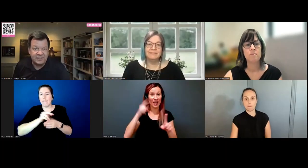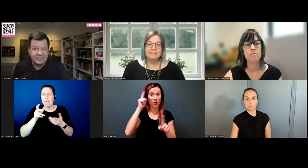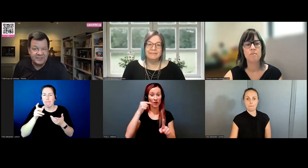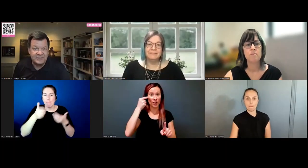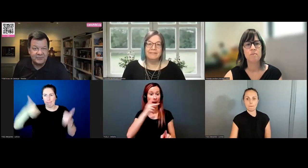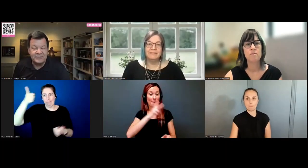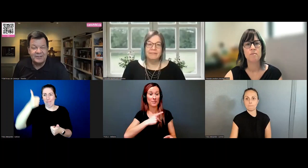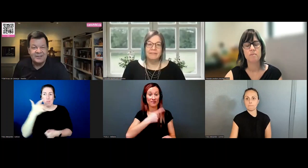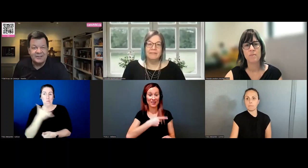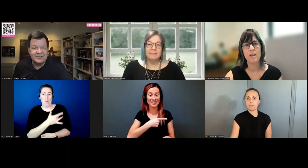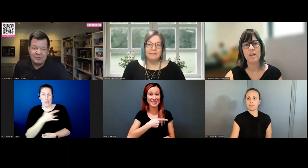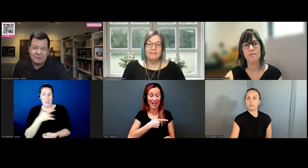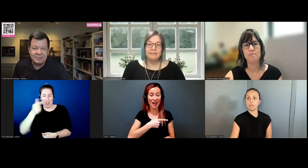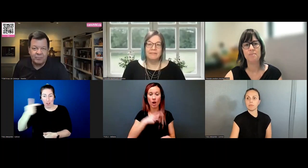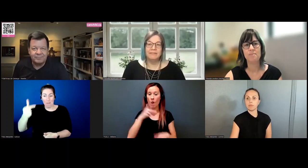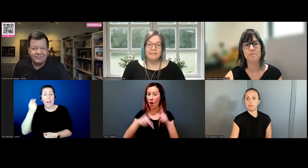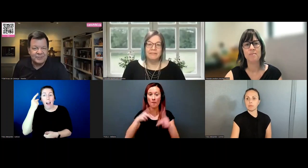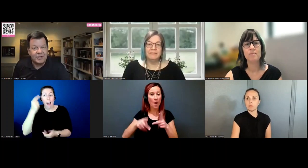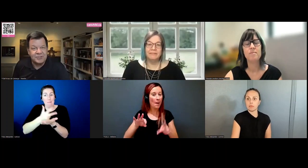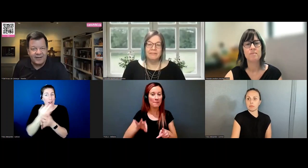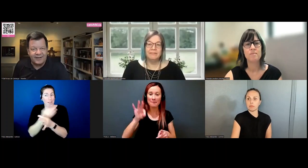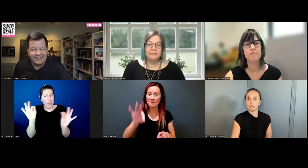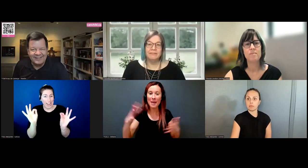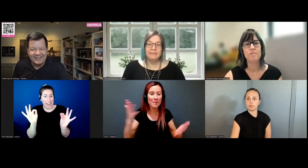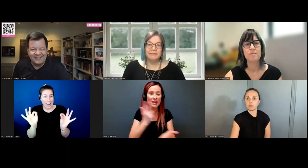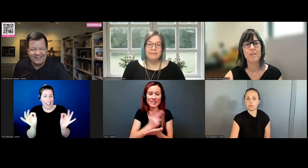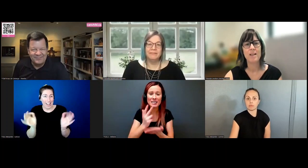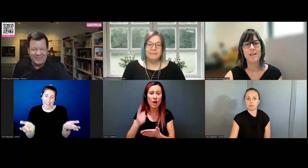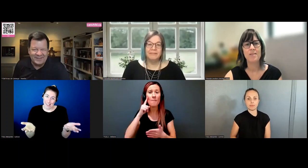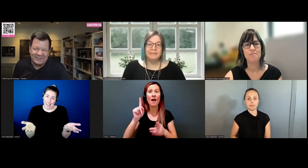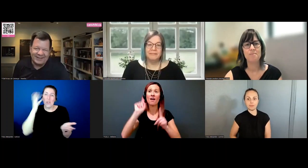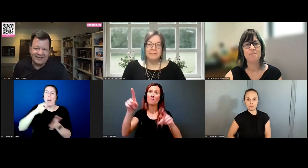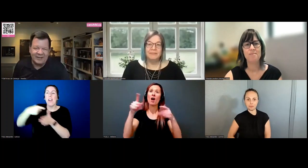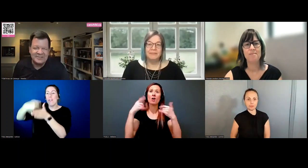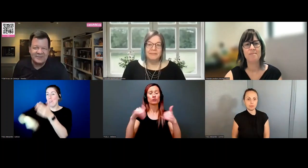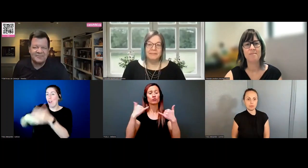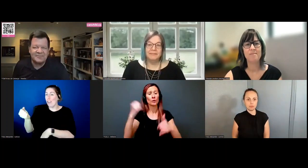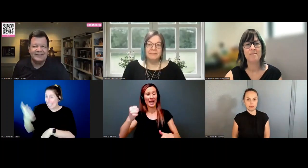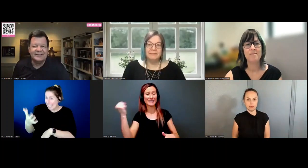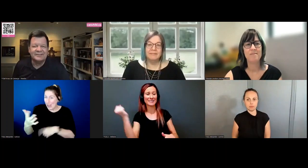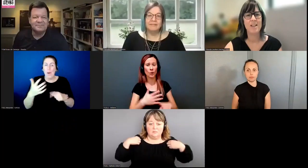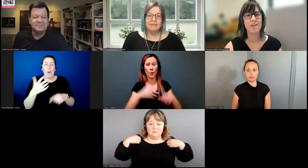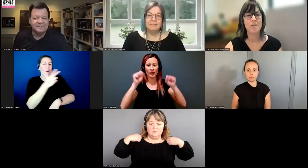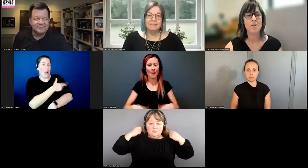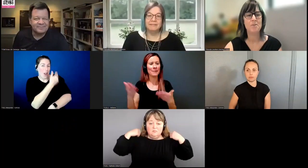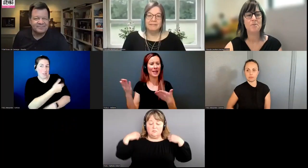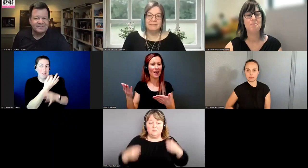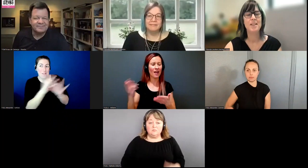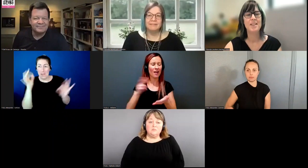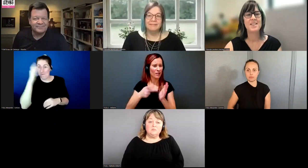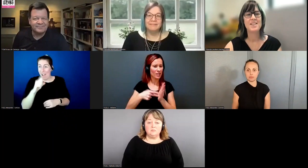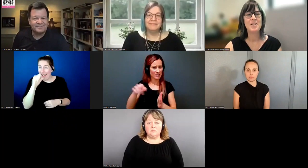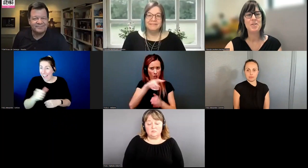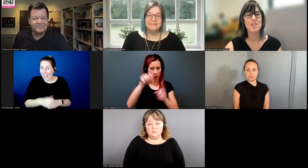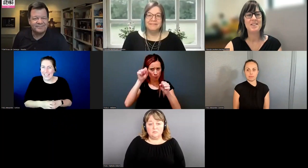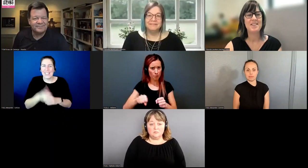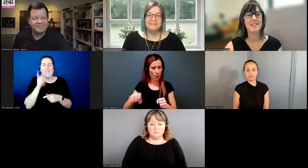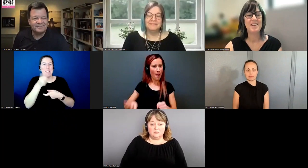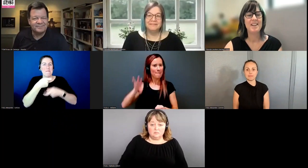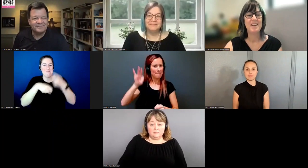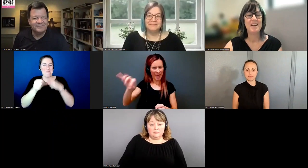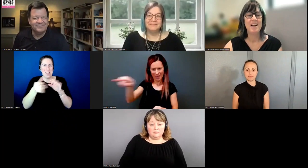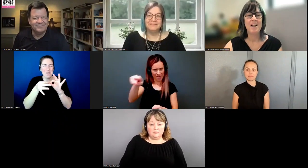visiting a casino, so you could charge there and make parking in hospitals free. There we go.